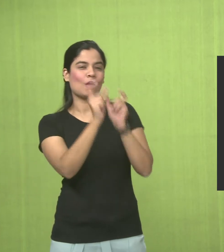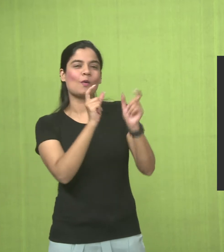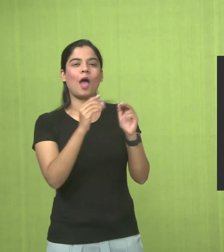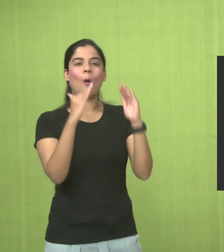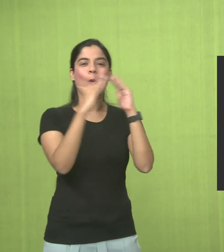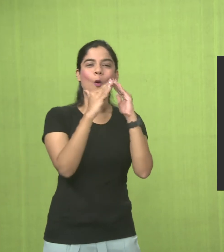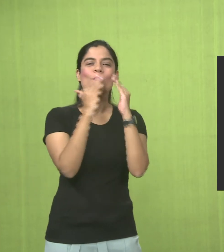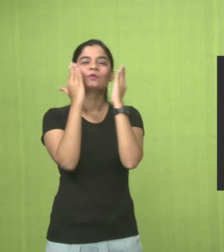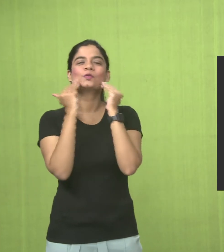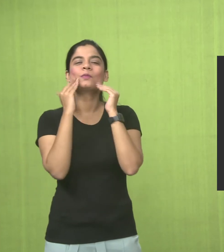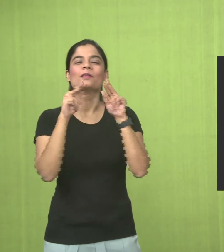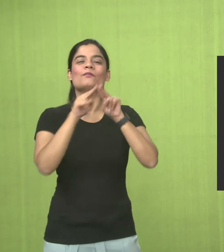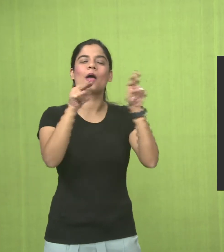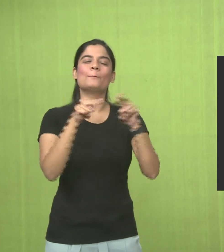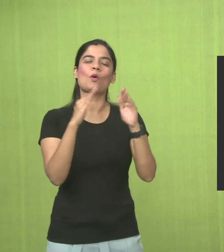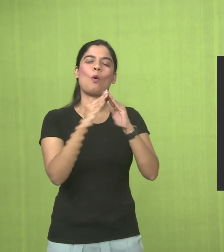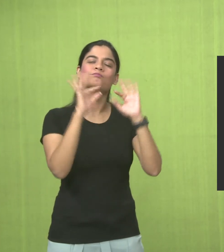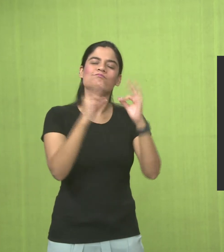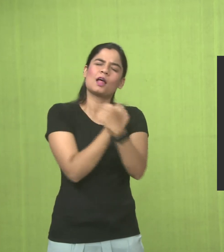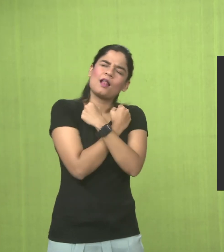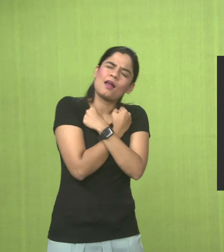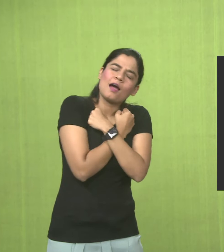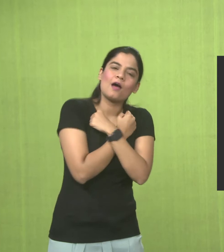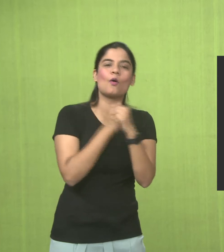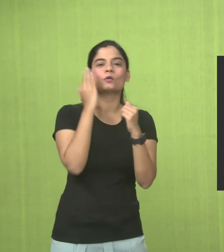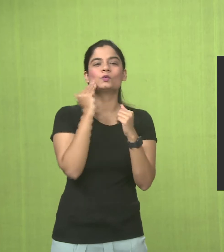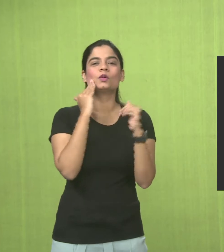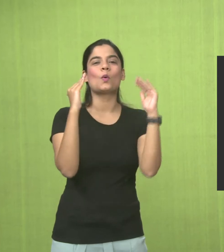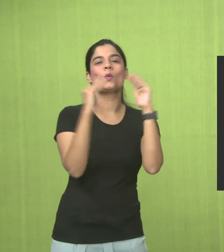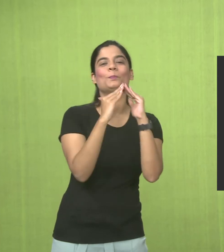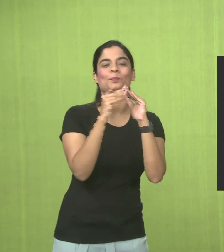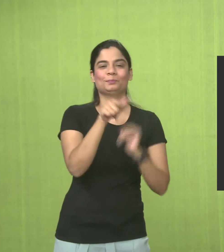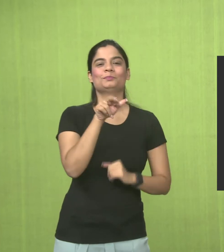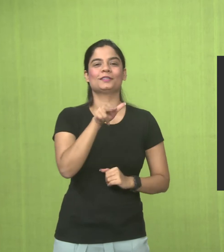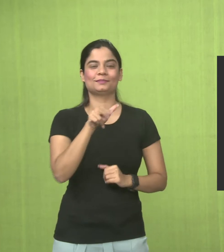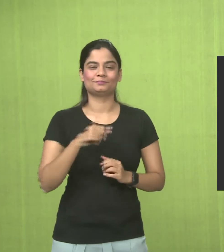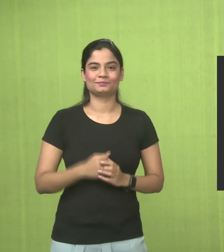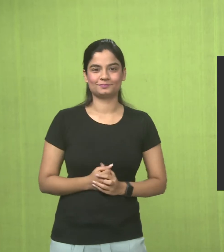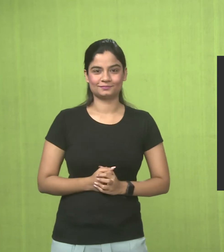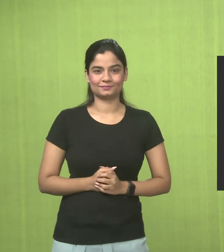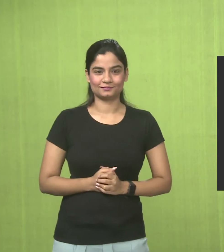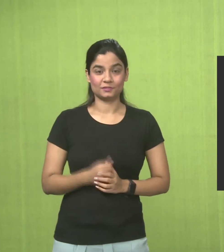things together. At home, we always feel like loving each other. That is why it's home sweet